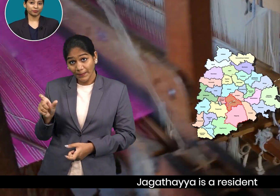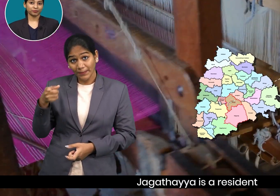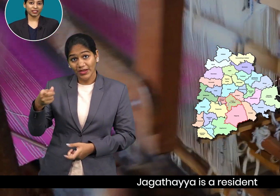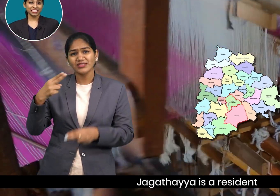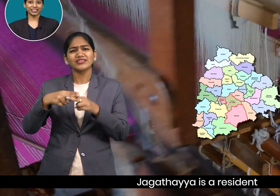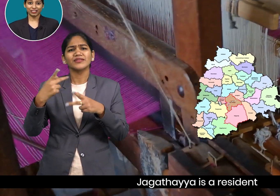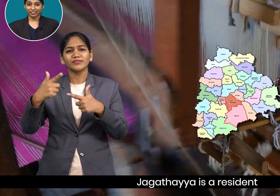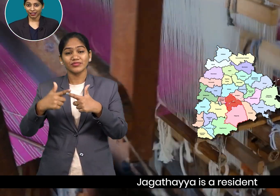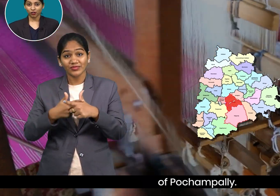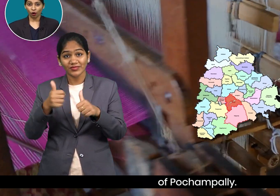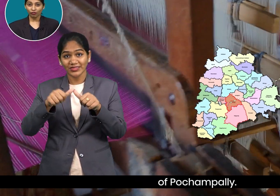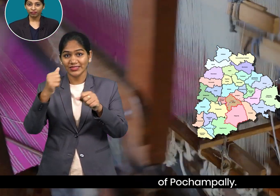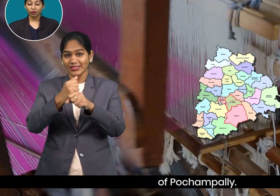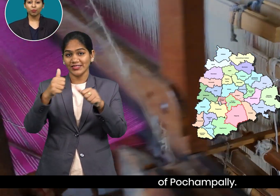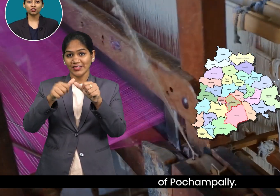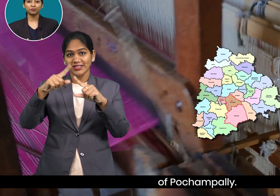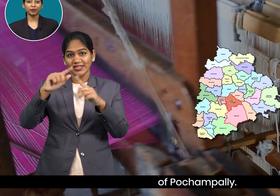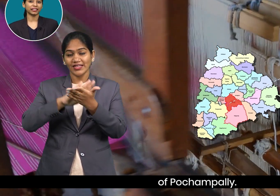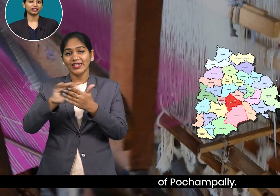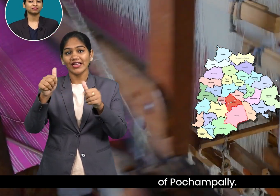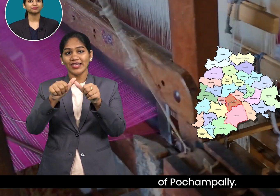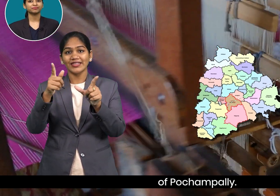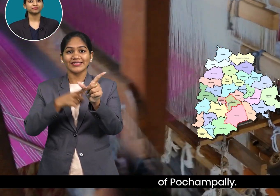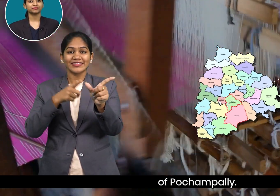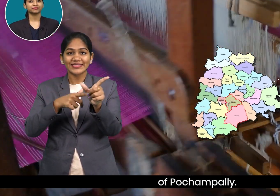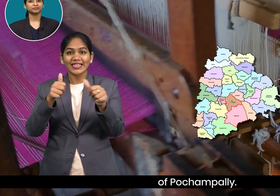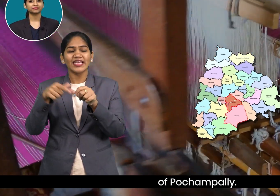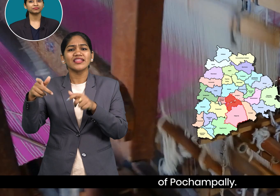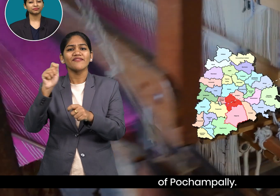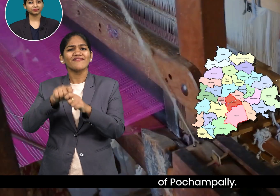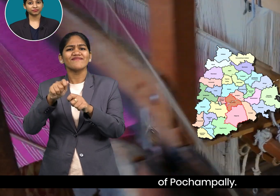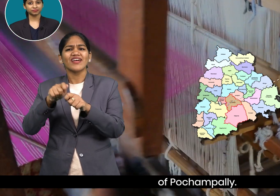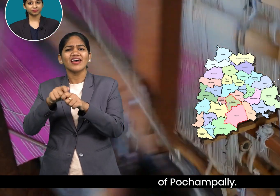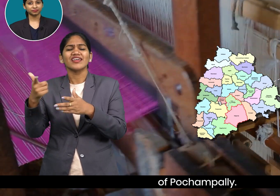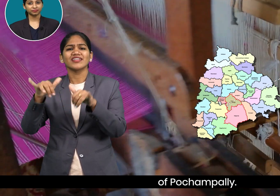Jagataya is a resident of Pochampalli.